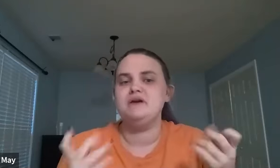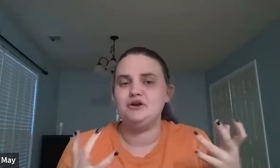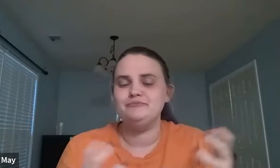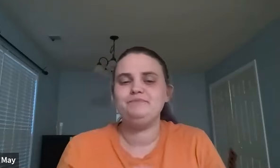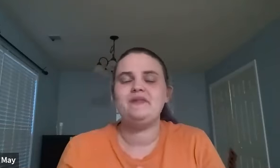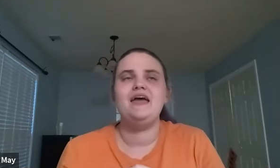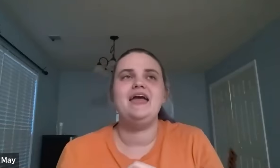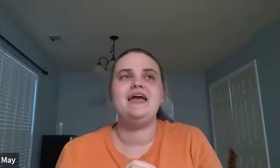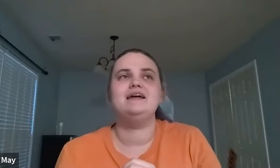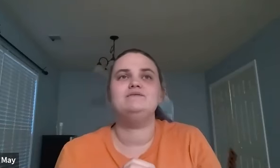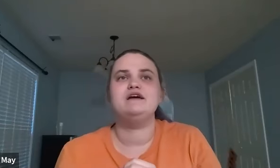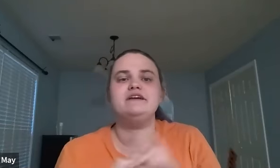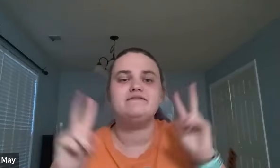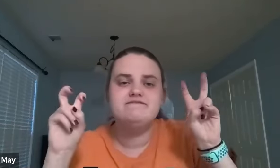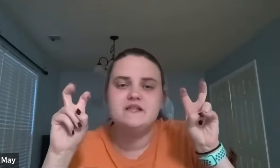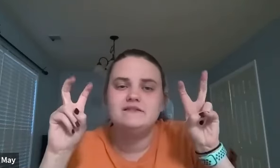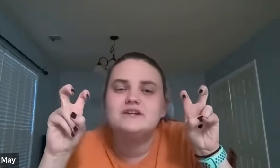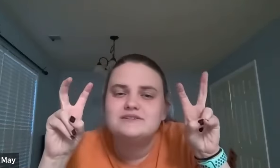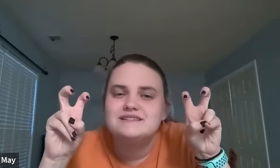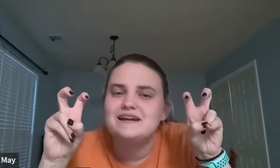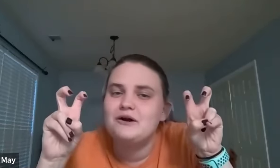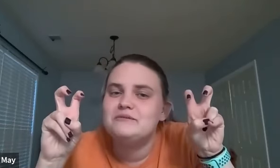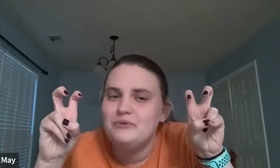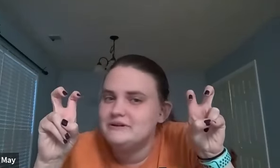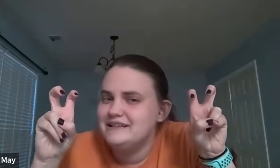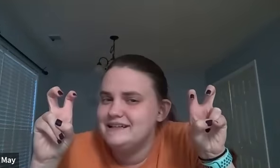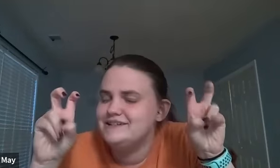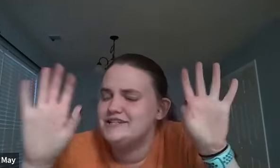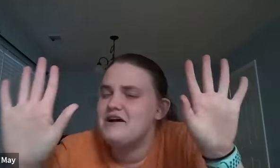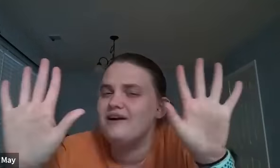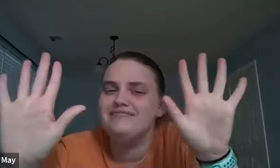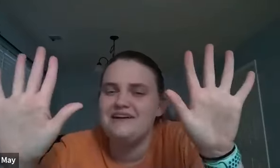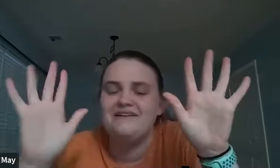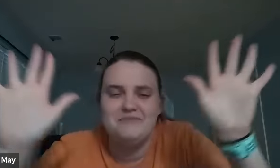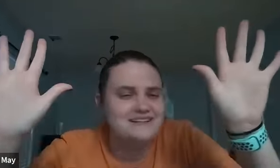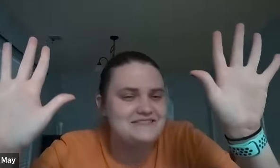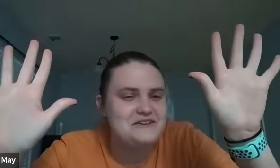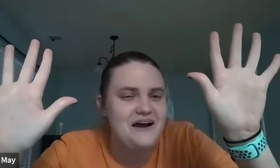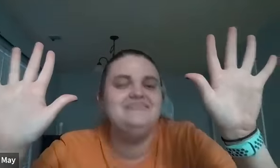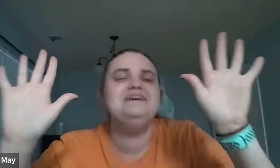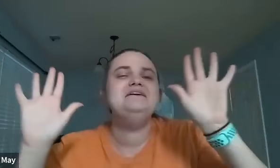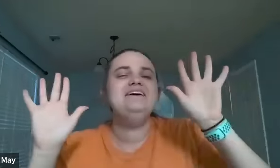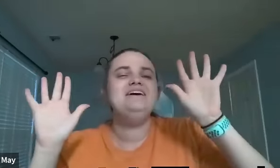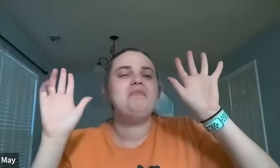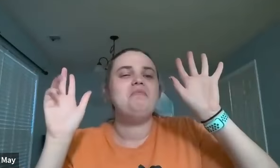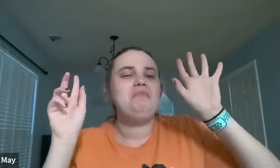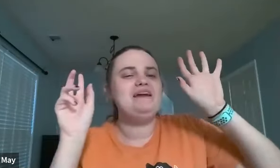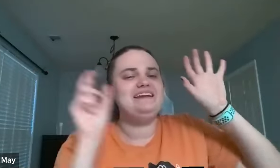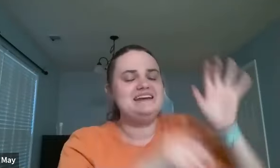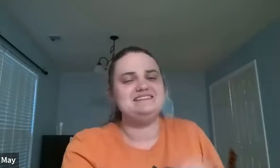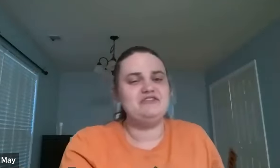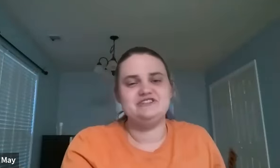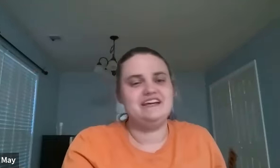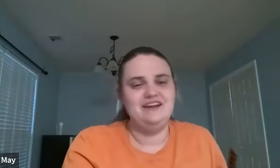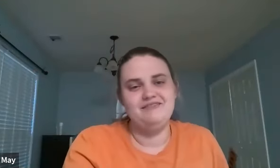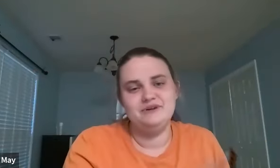bigger. And we have like fillers that are important in English. They are. I'm not saying they're not. But in ASL, they're just like, no, we're not